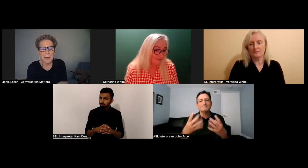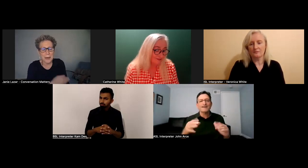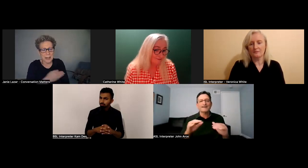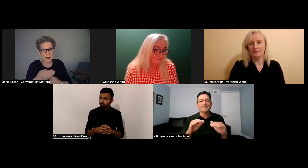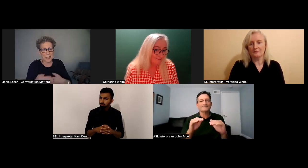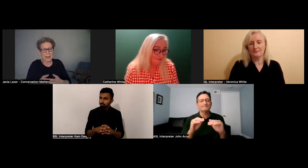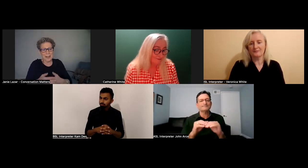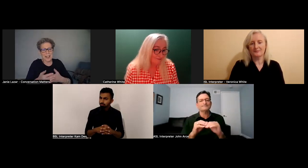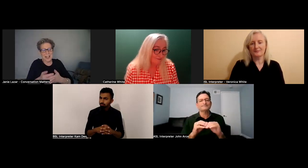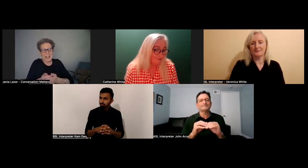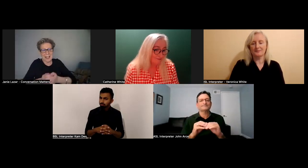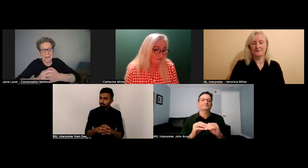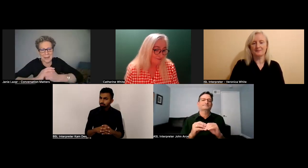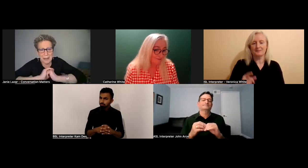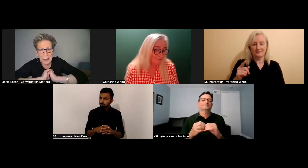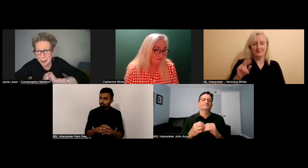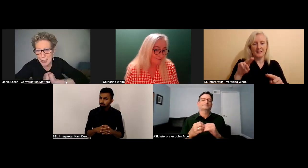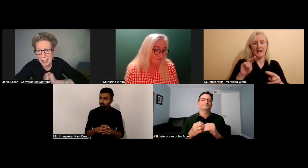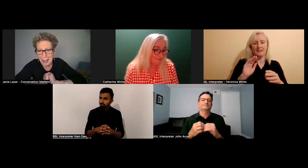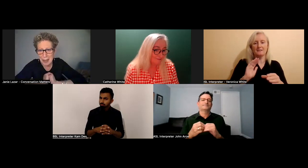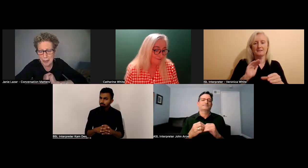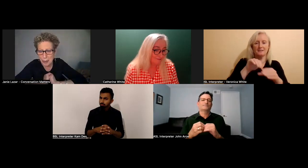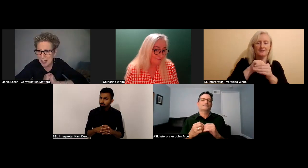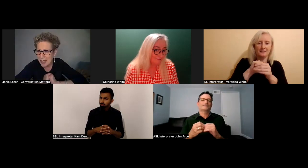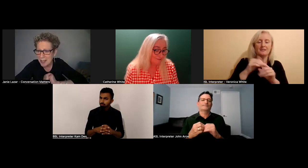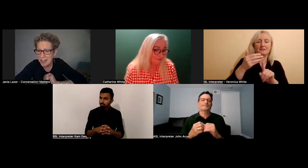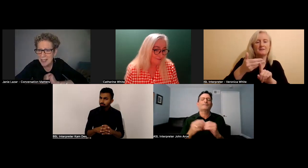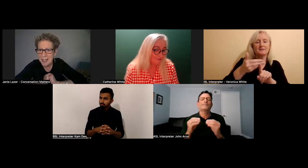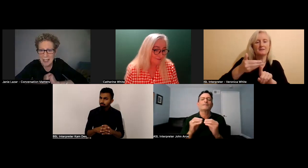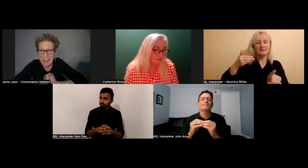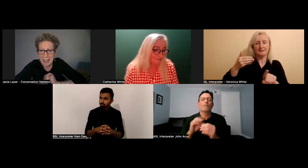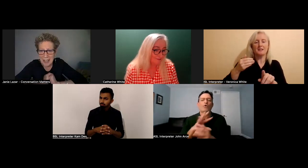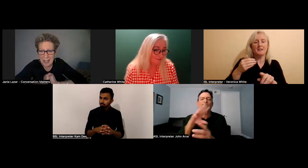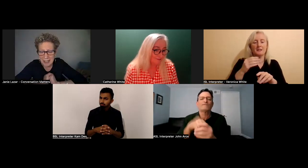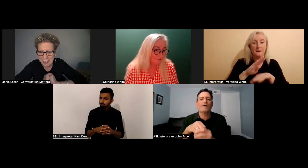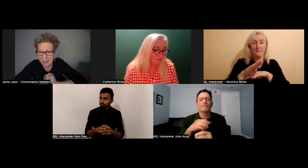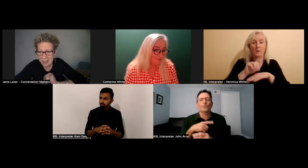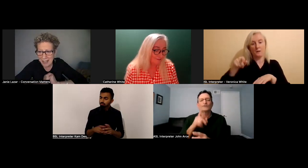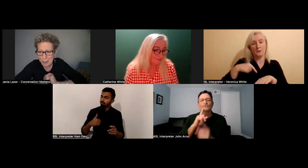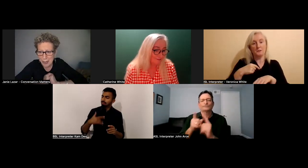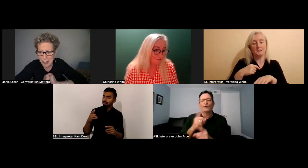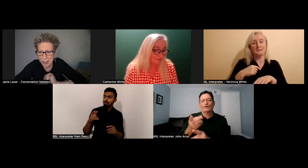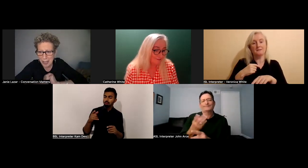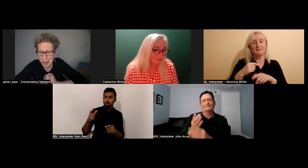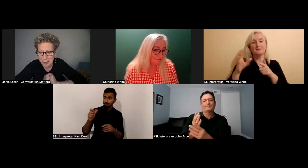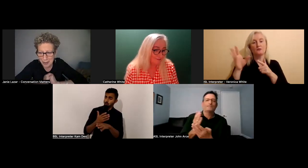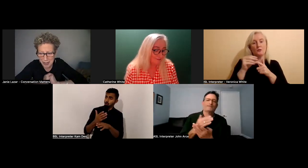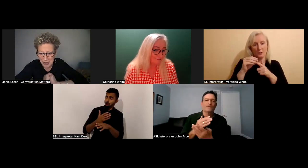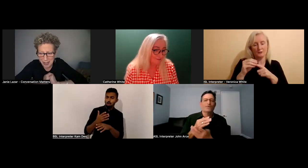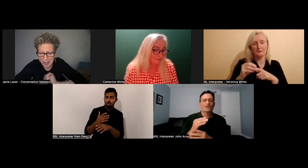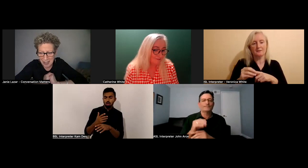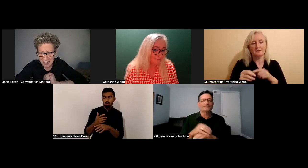being more involved. We were talking earlier before we started, and Cam was talking